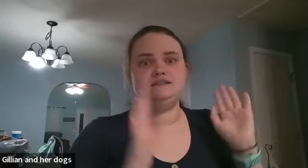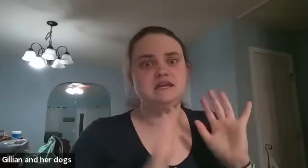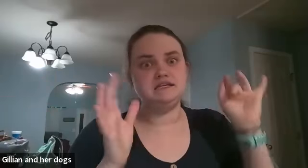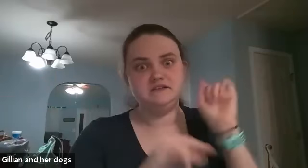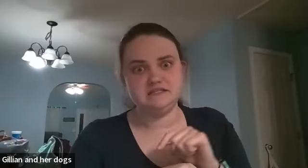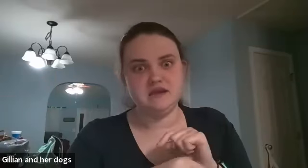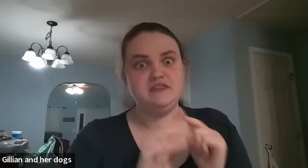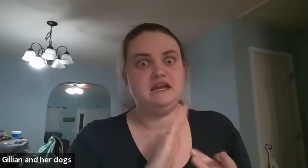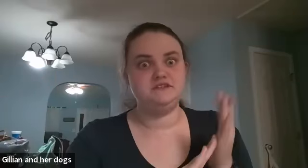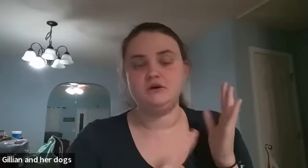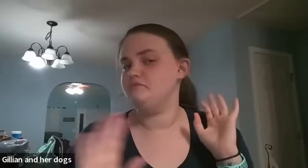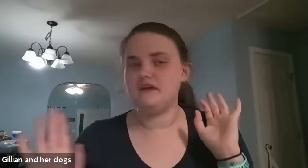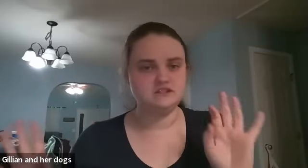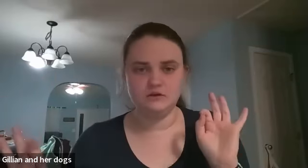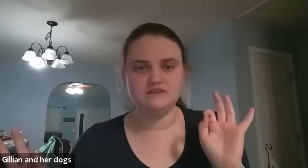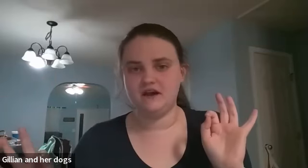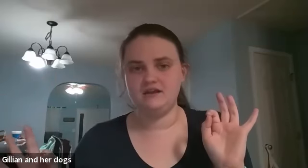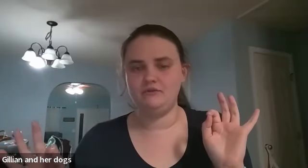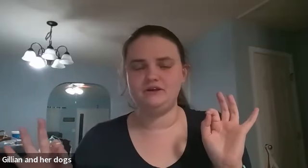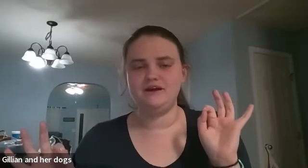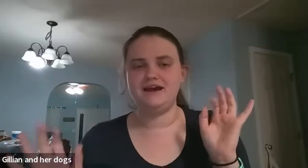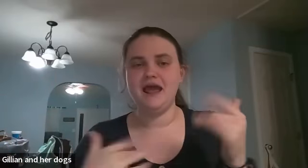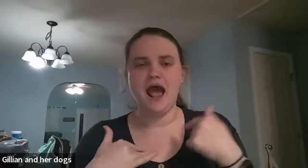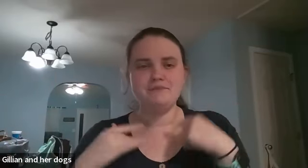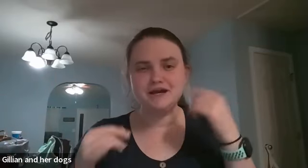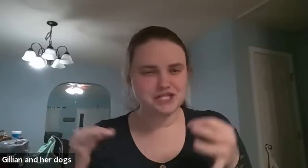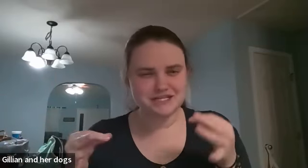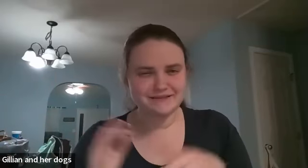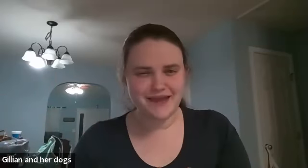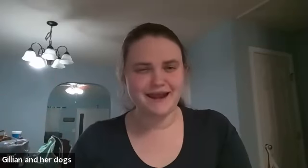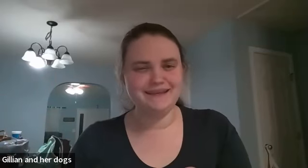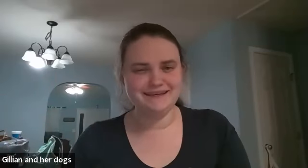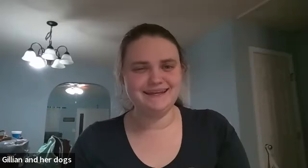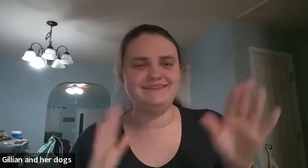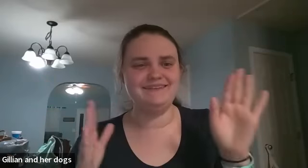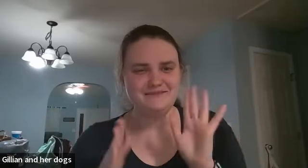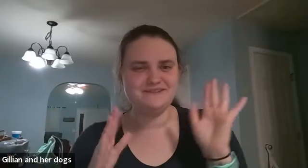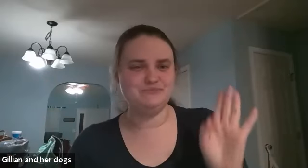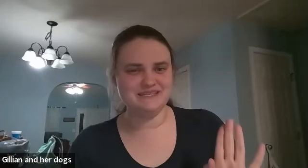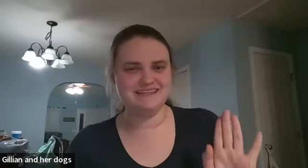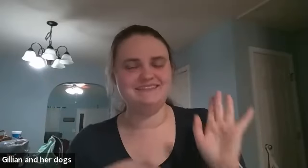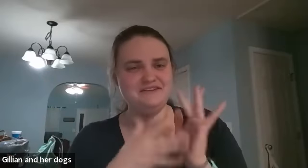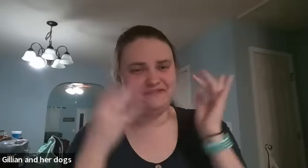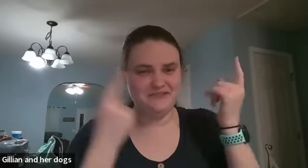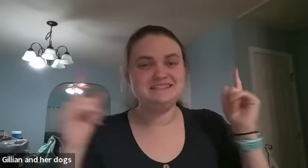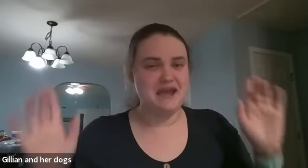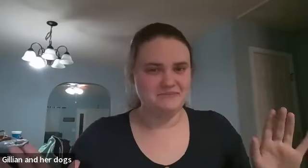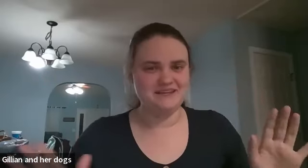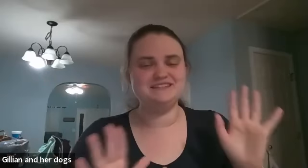stay until this time and then I have to go. And that's totally fine. I'm not judgy like that. I get it. Life is busy. Things happen. And